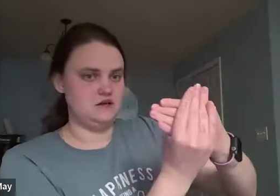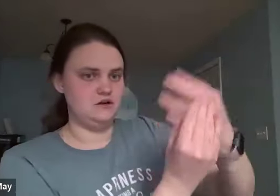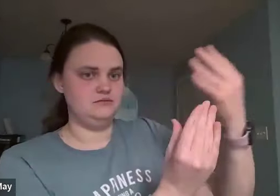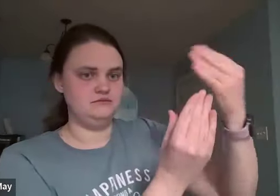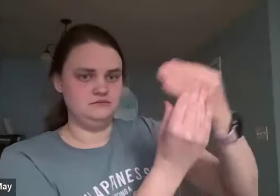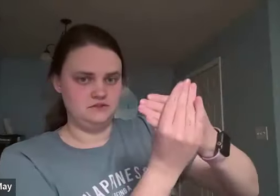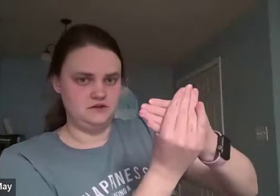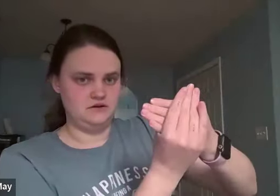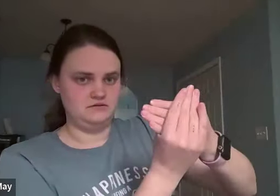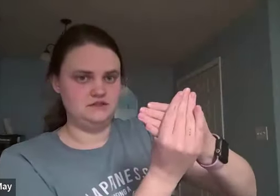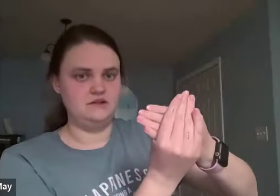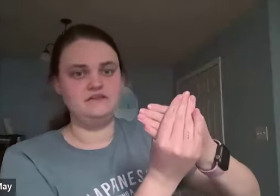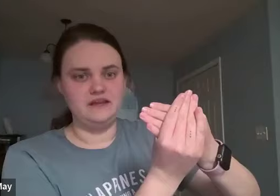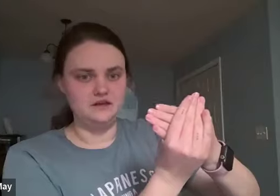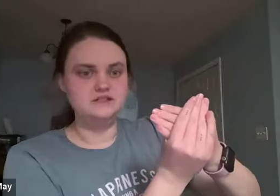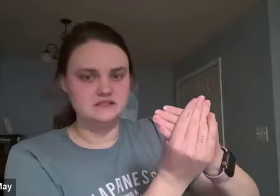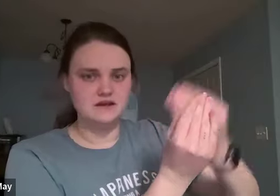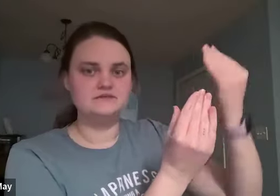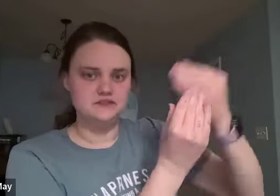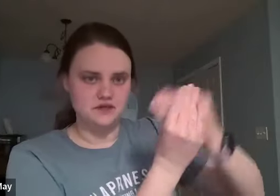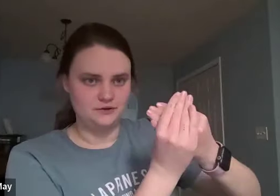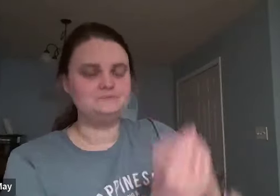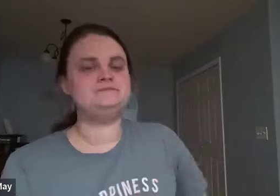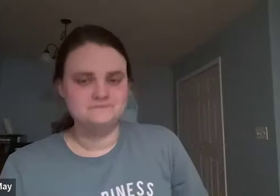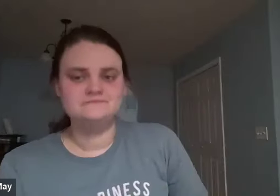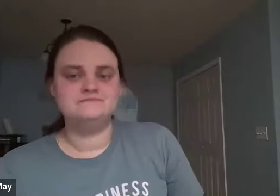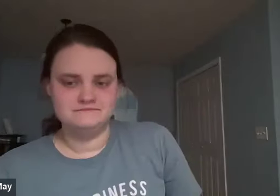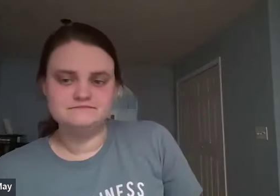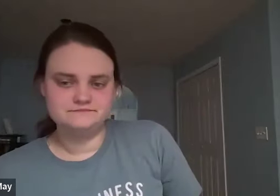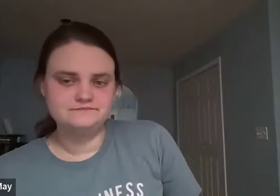Taco. Taco. So like the layers and stuff. Taco.